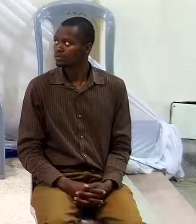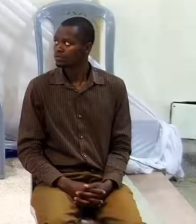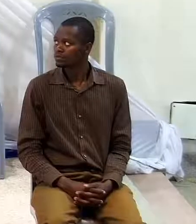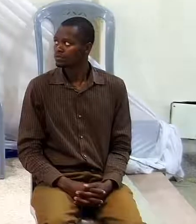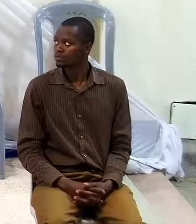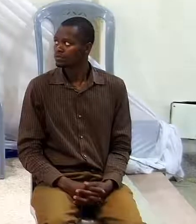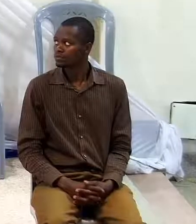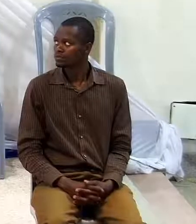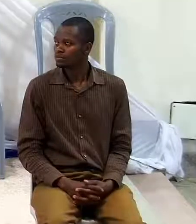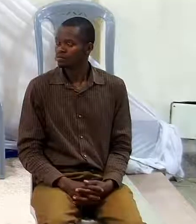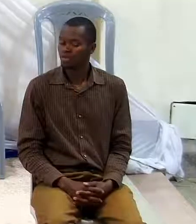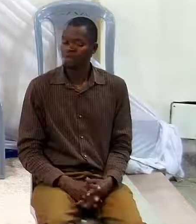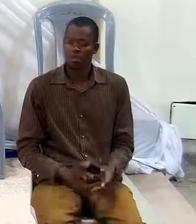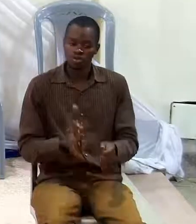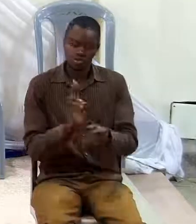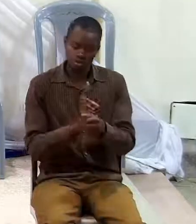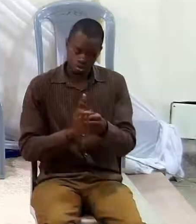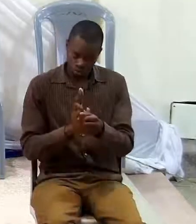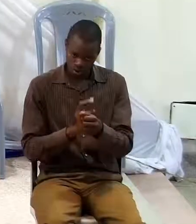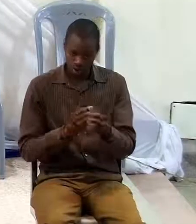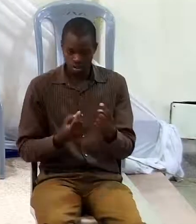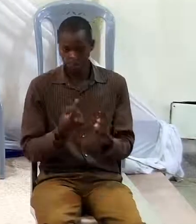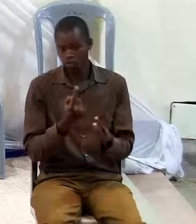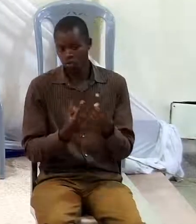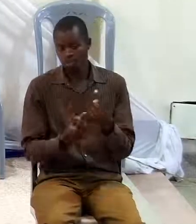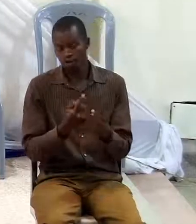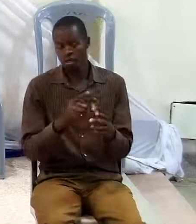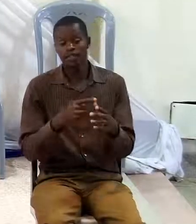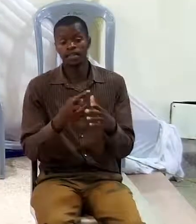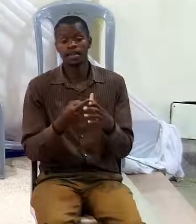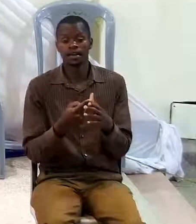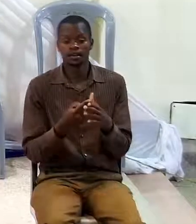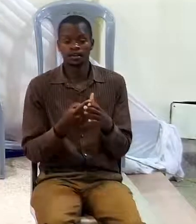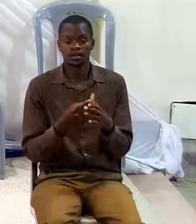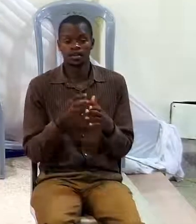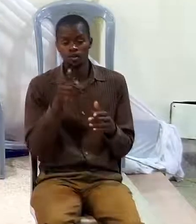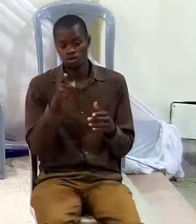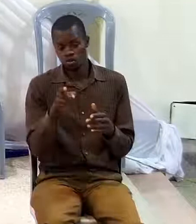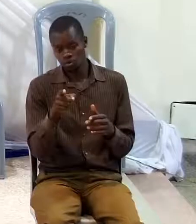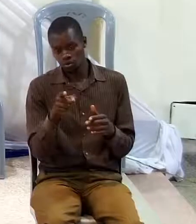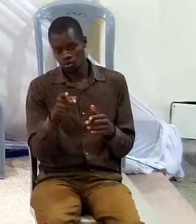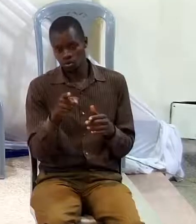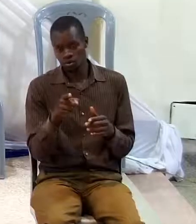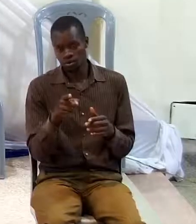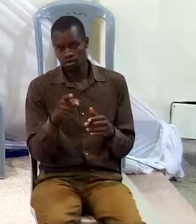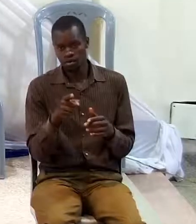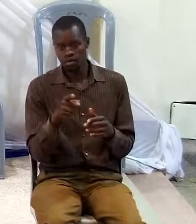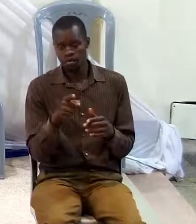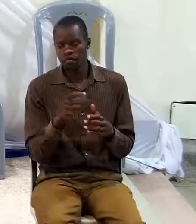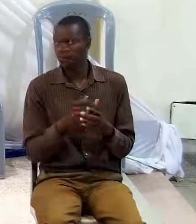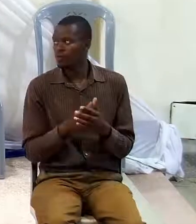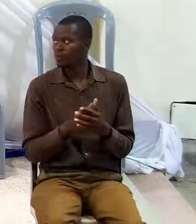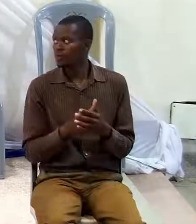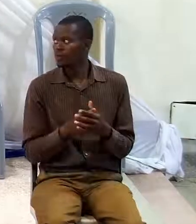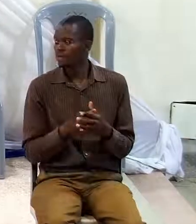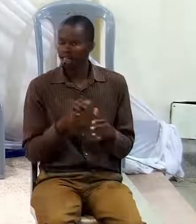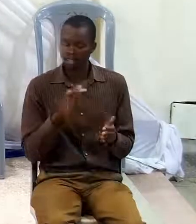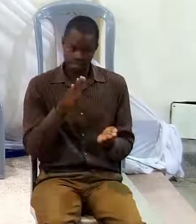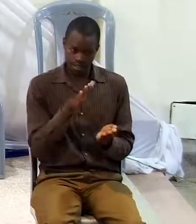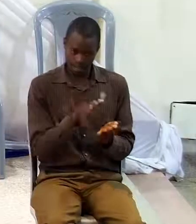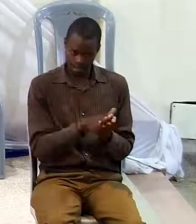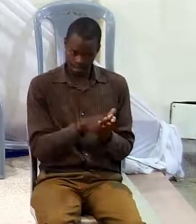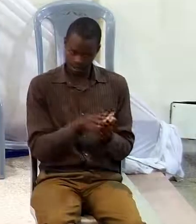cooking, and then you let it settle. The moment you look at the Elianto again, you are not